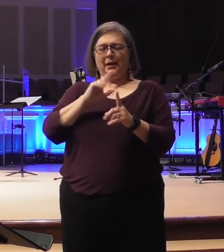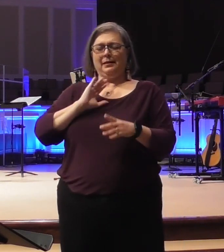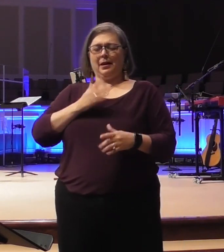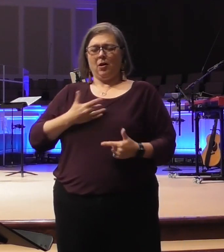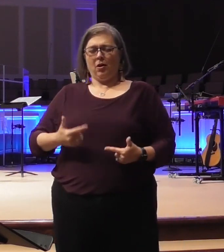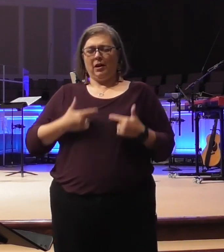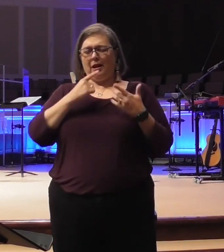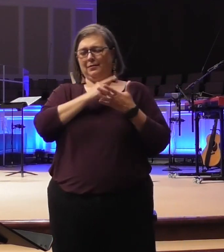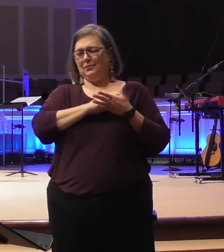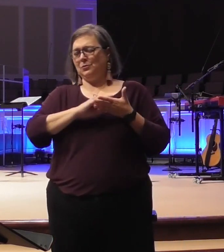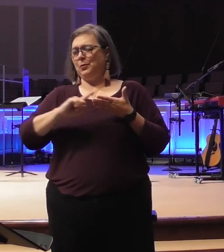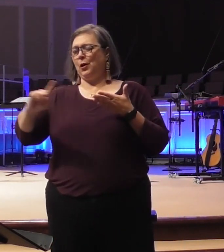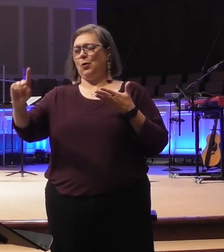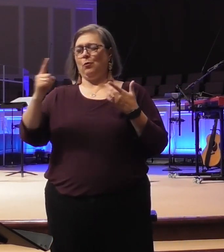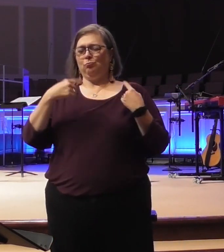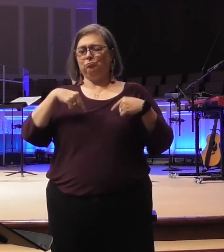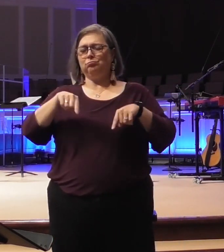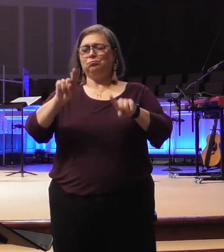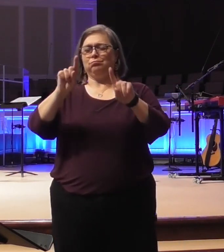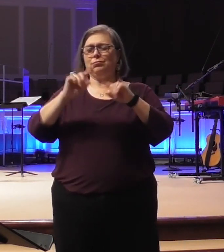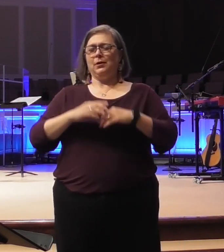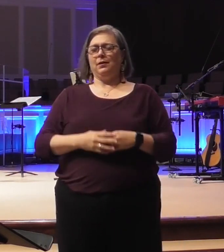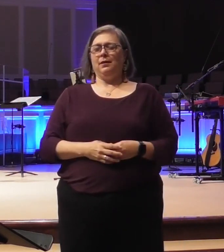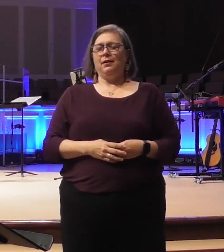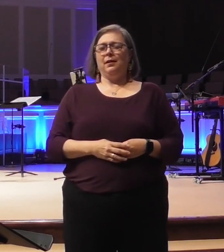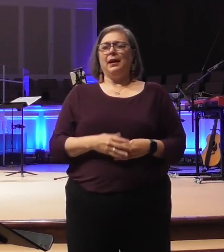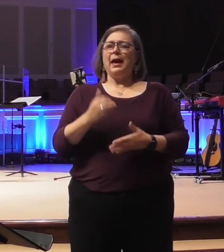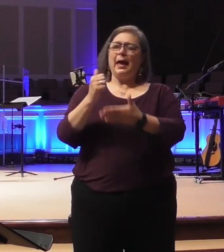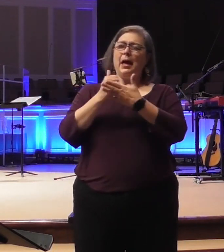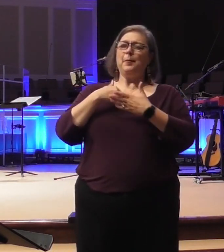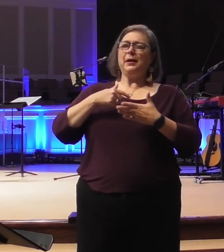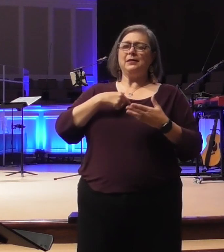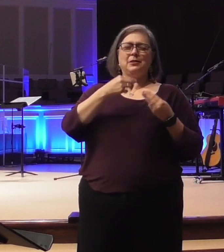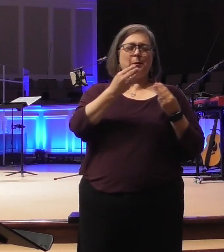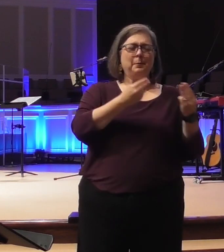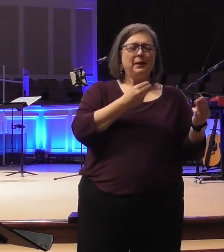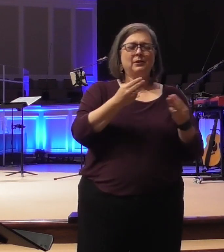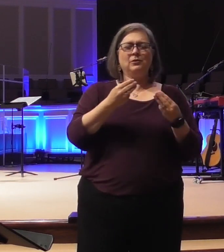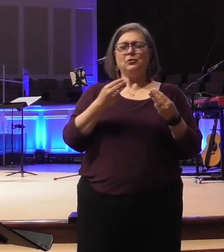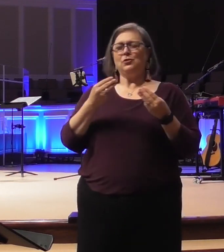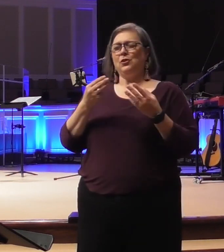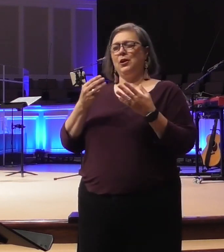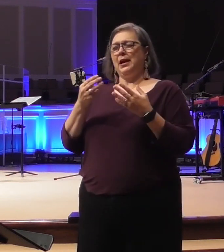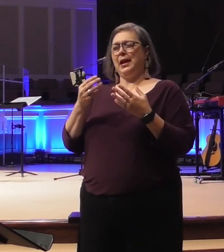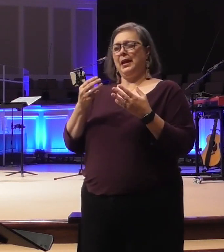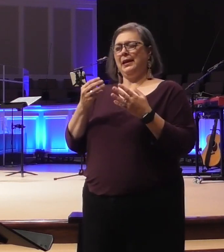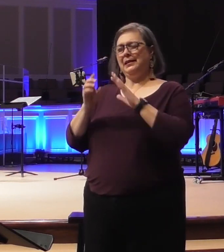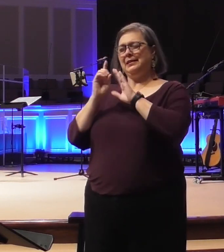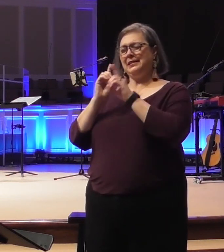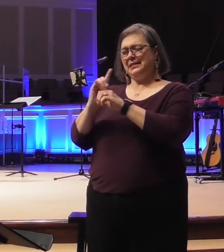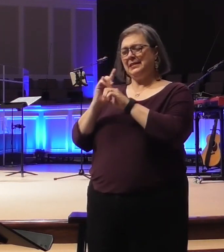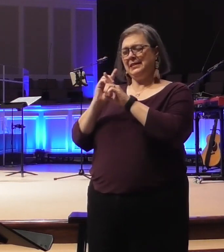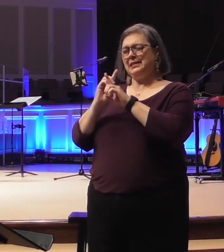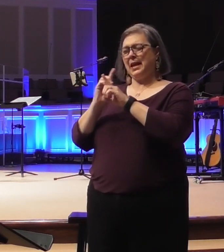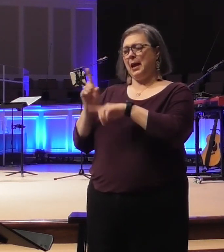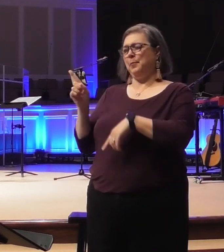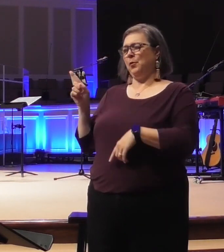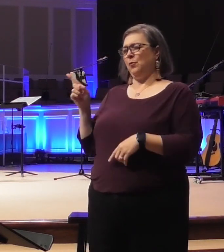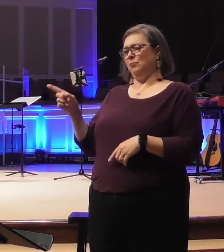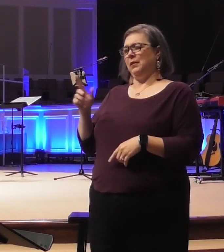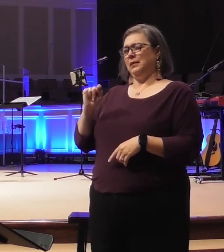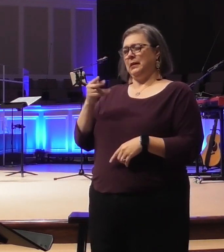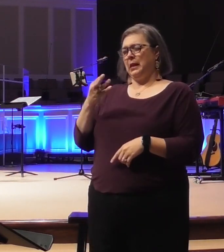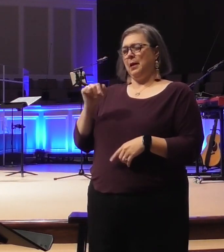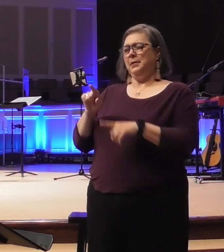Father, and draw us in as a church to help minister and to disciple and to mentor him as he makes these steps ahead to do what